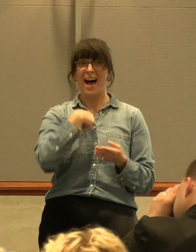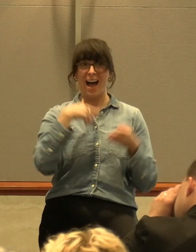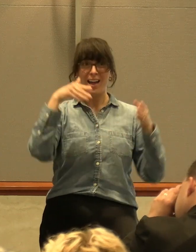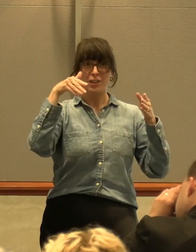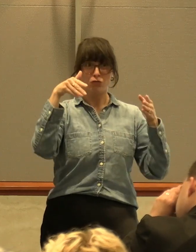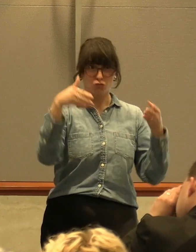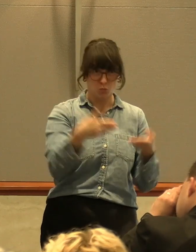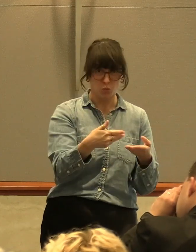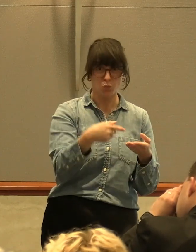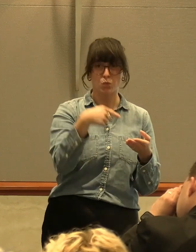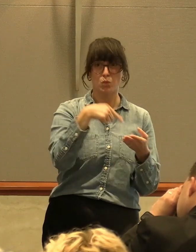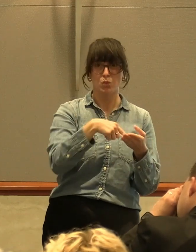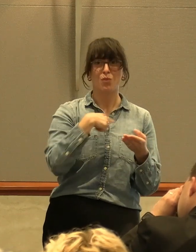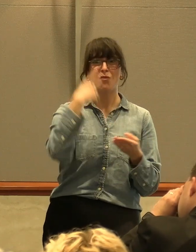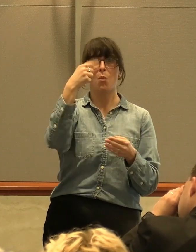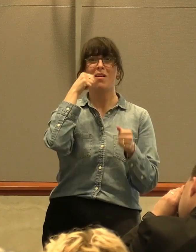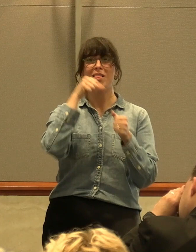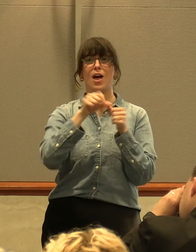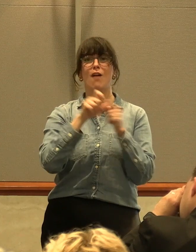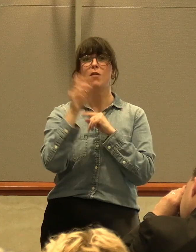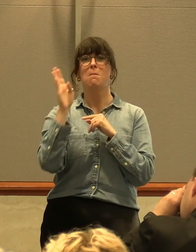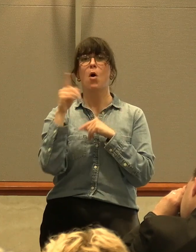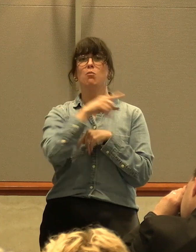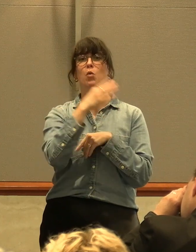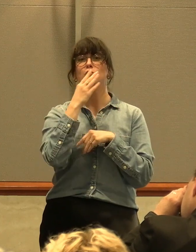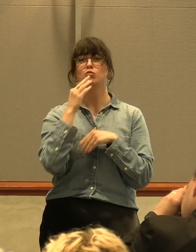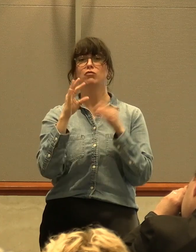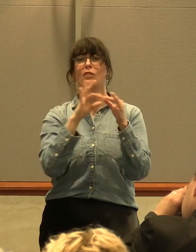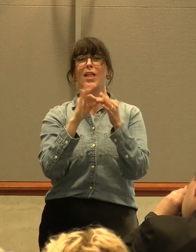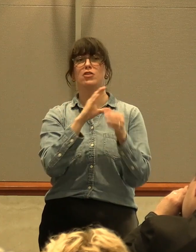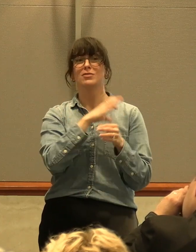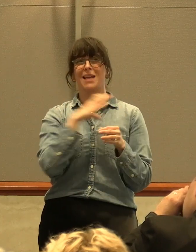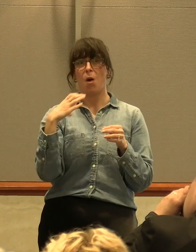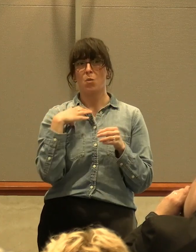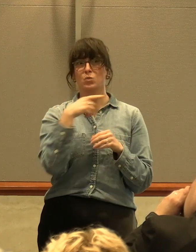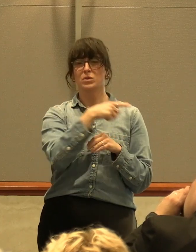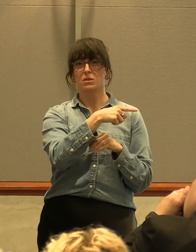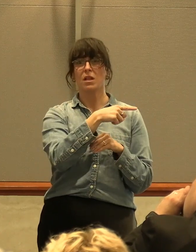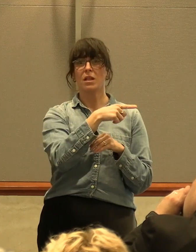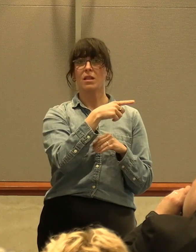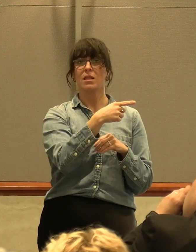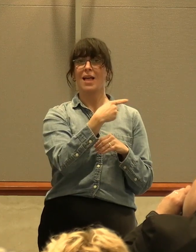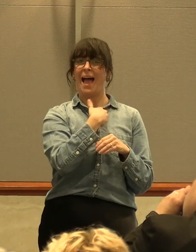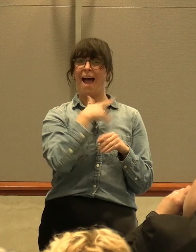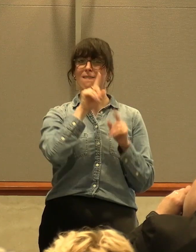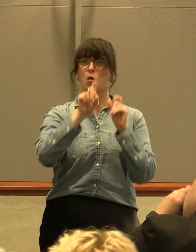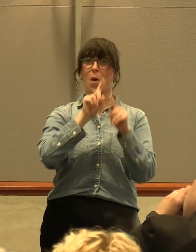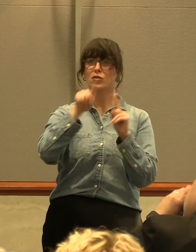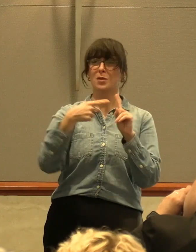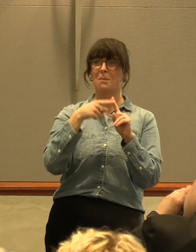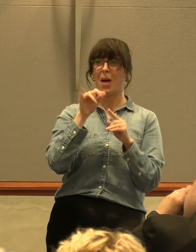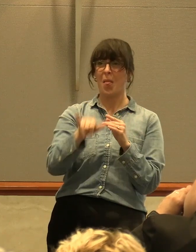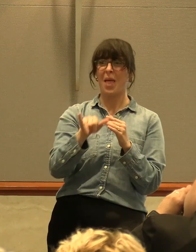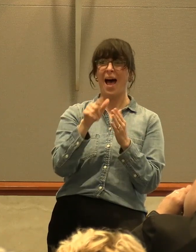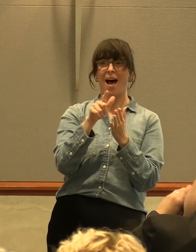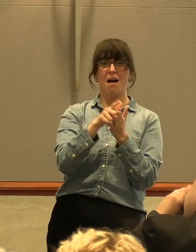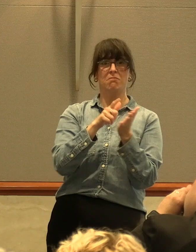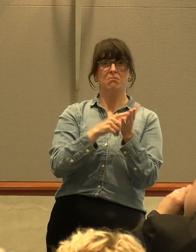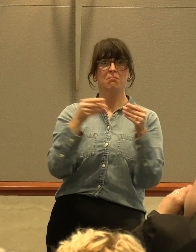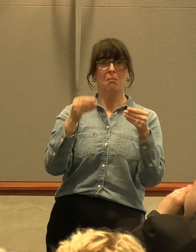introduced, there was a letter from the Baltimore Jewish Relations Council raising certain questions with that